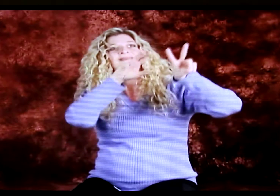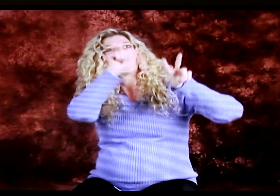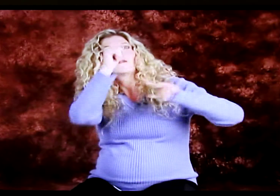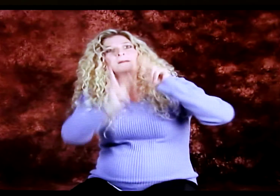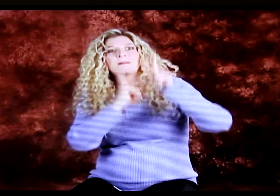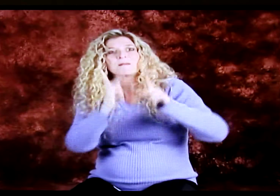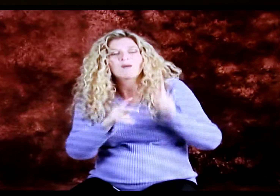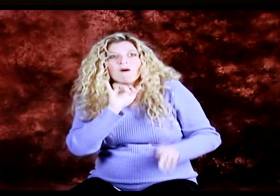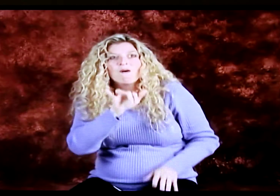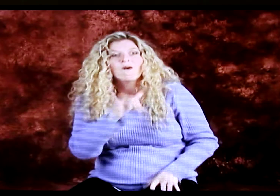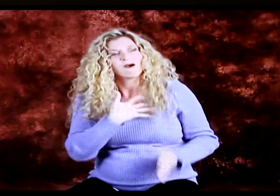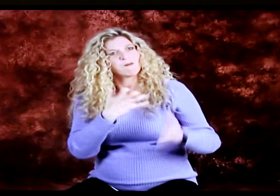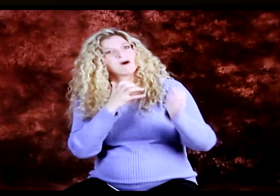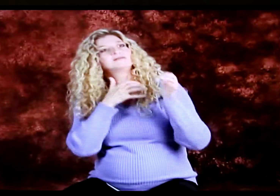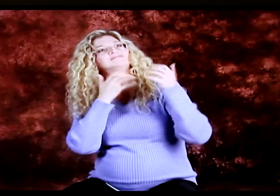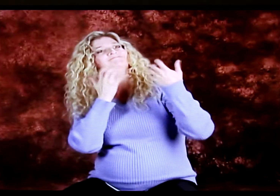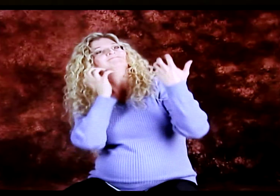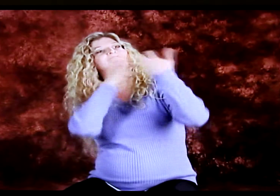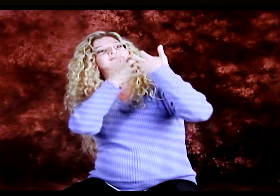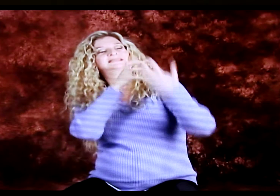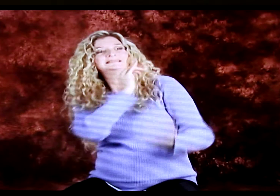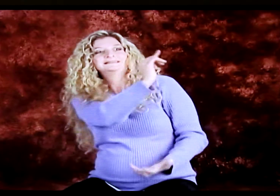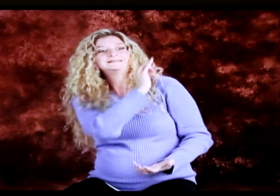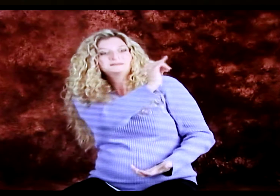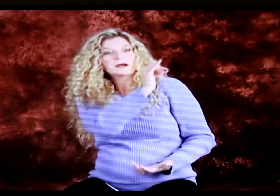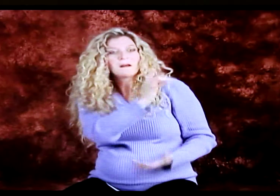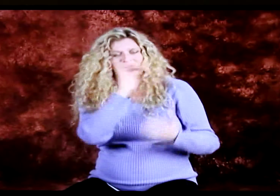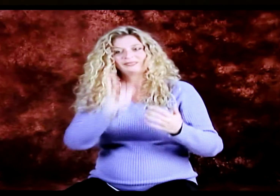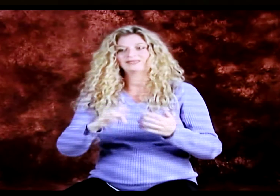you know, and they just want to be happy and they want to say, oh, well, maybe I